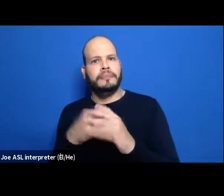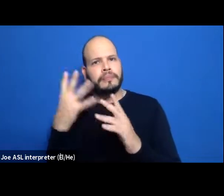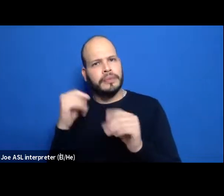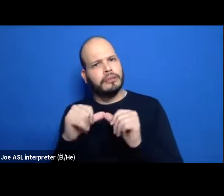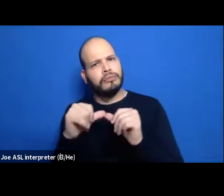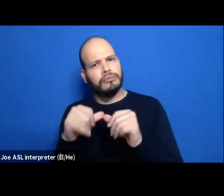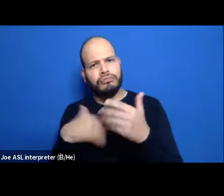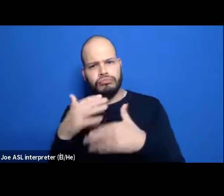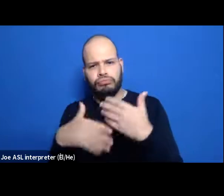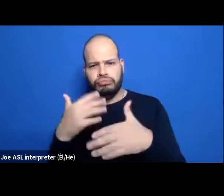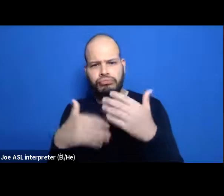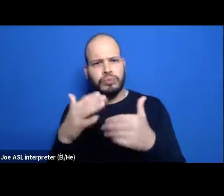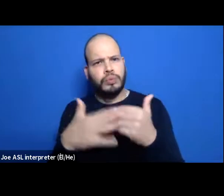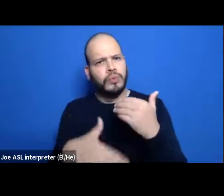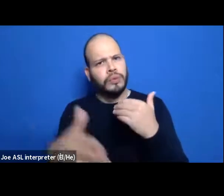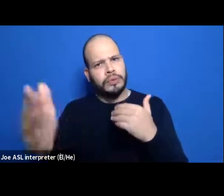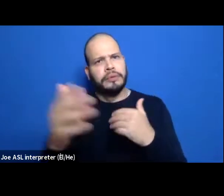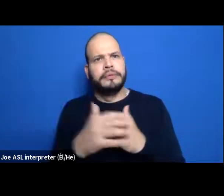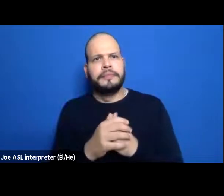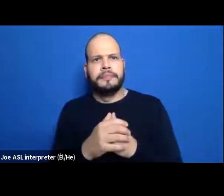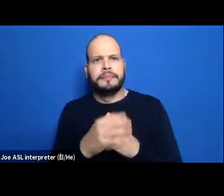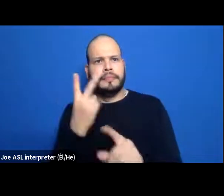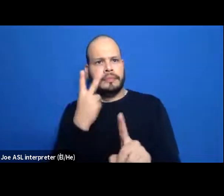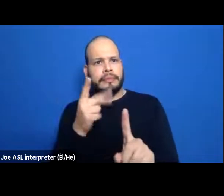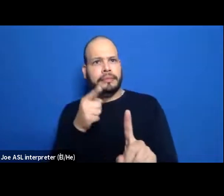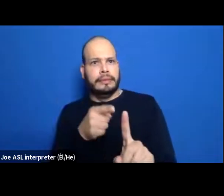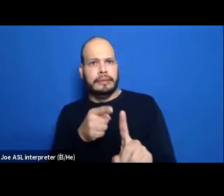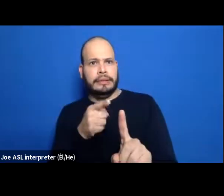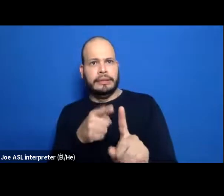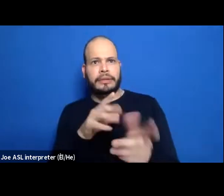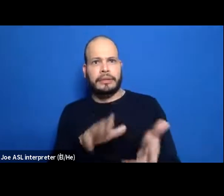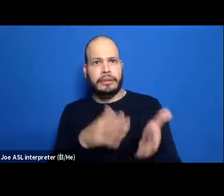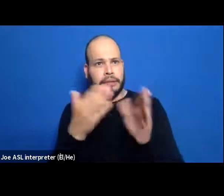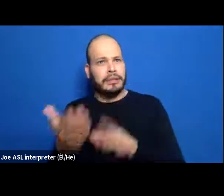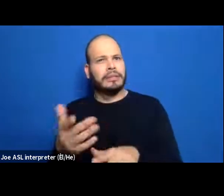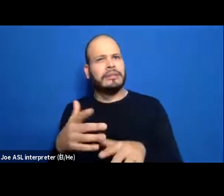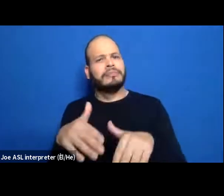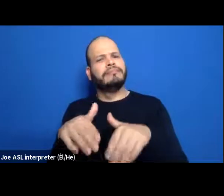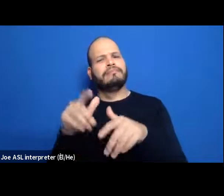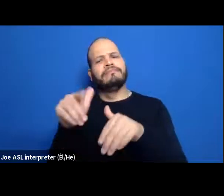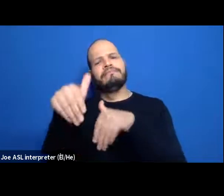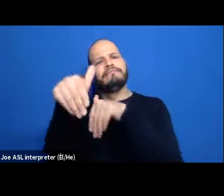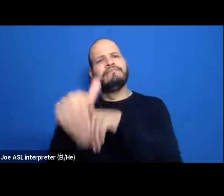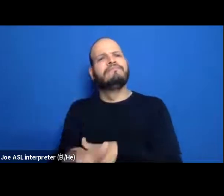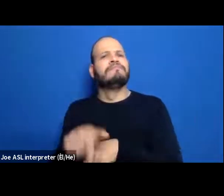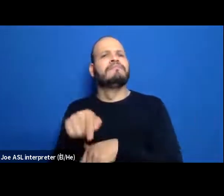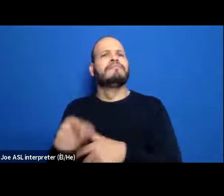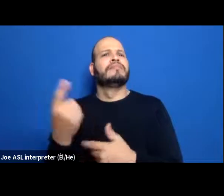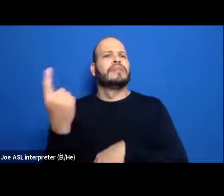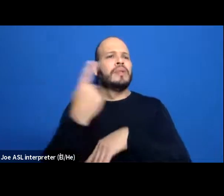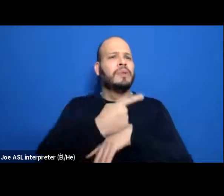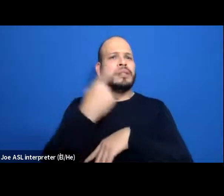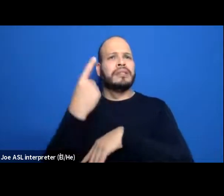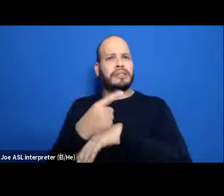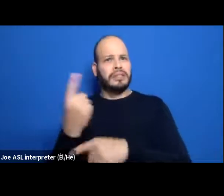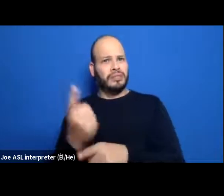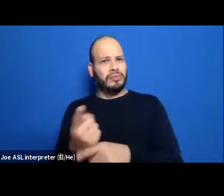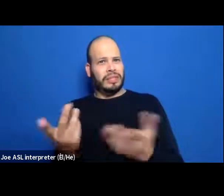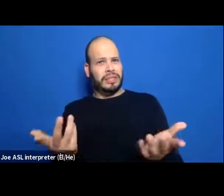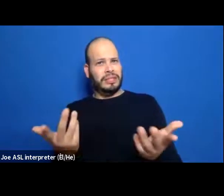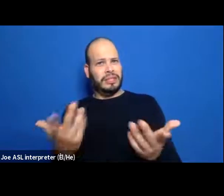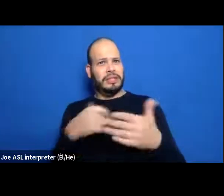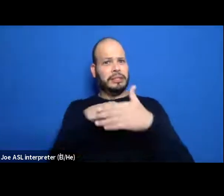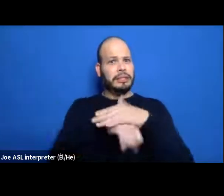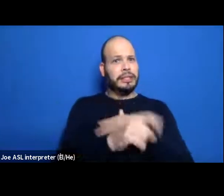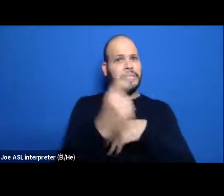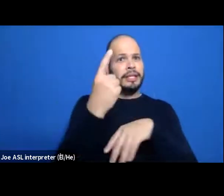see two dates, right? You will see a birth date with a dash in the middle that signifies the life in between, and then the